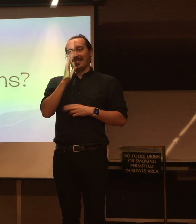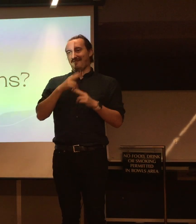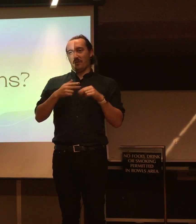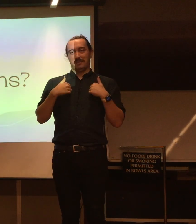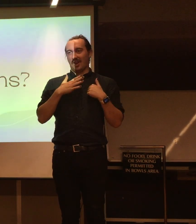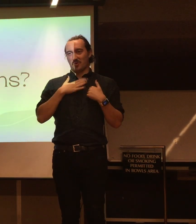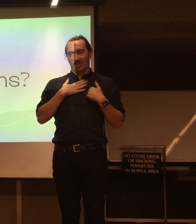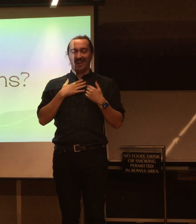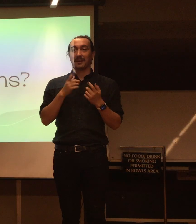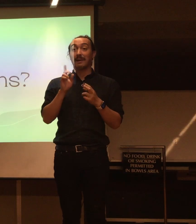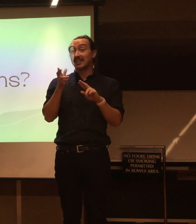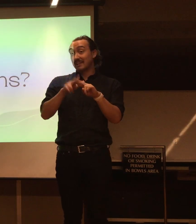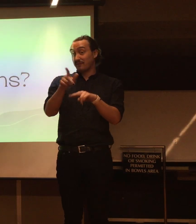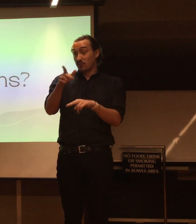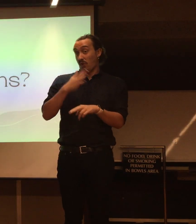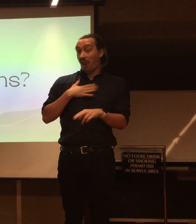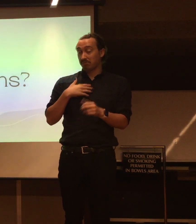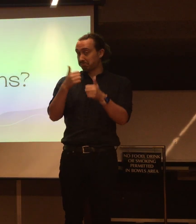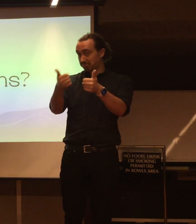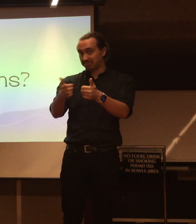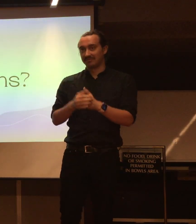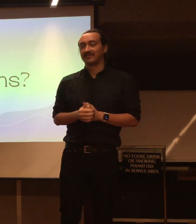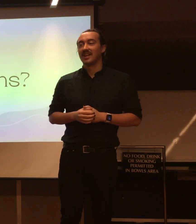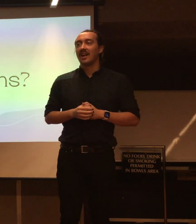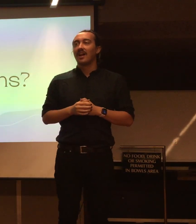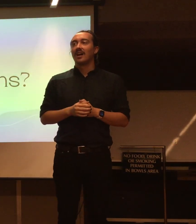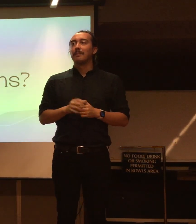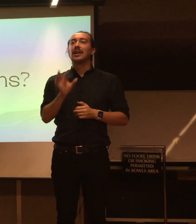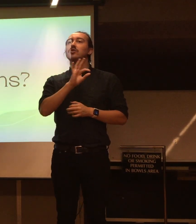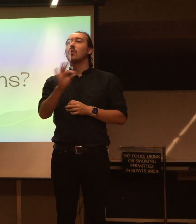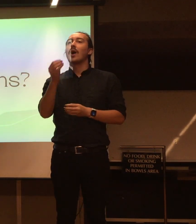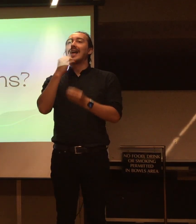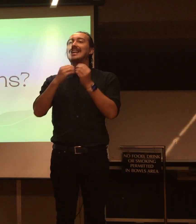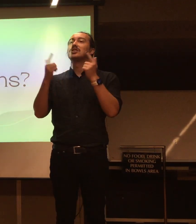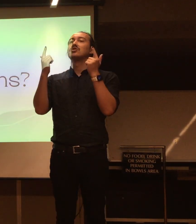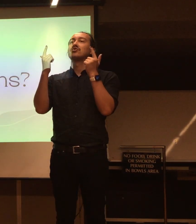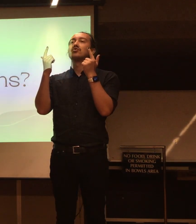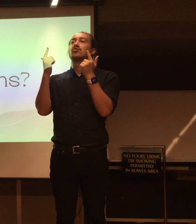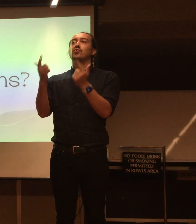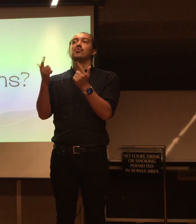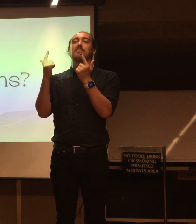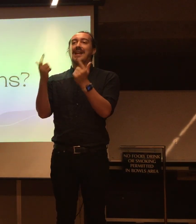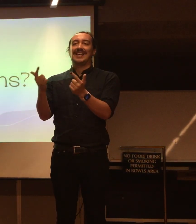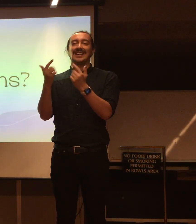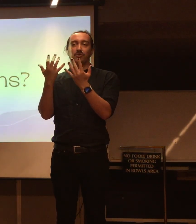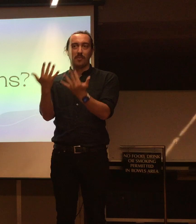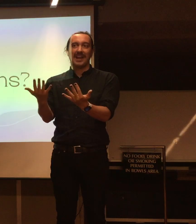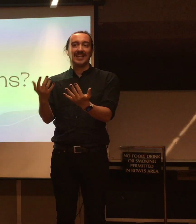then I think they're great. But just don't eat too many, otherwise you'll reflux.